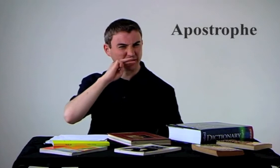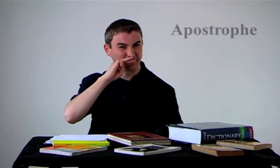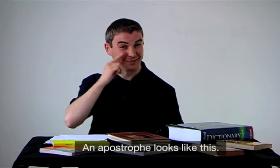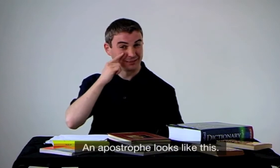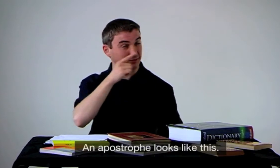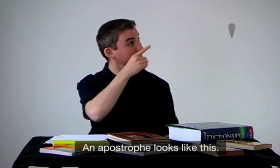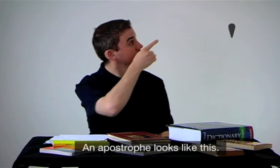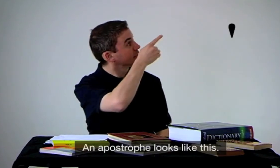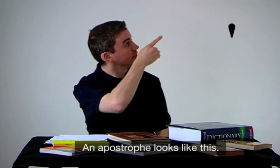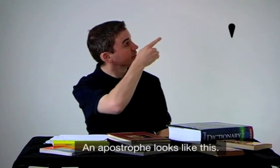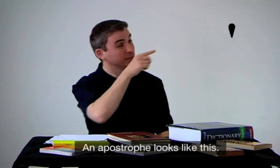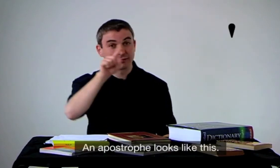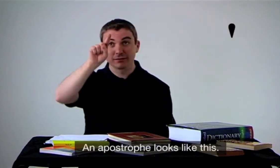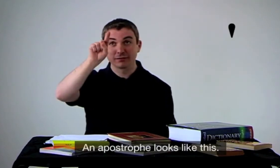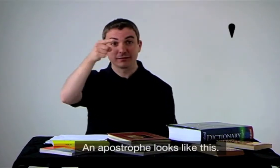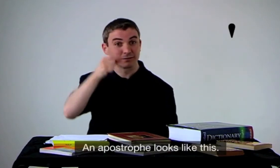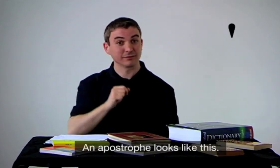An apostrophe looks like this.